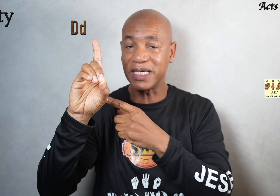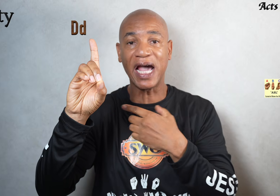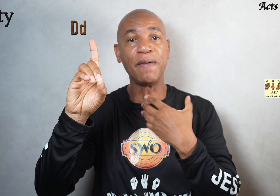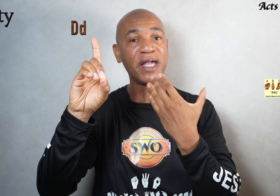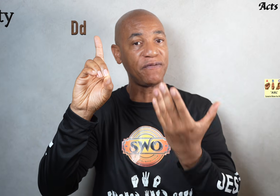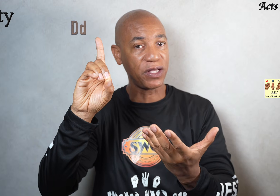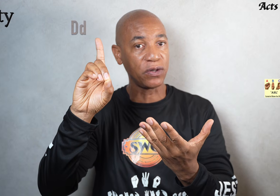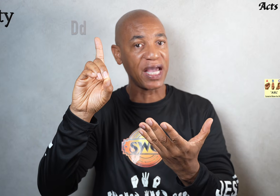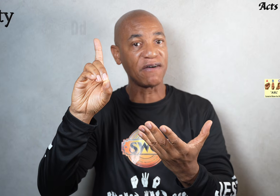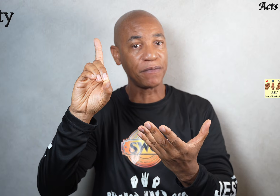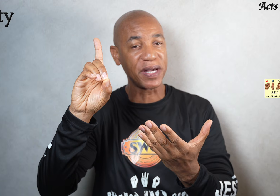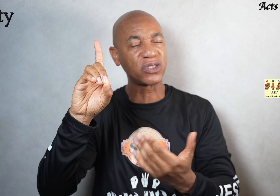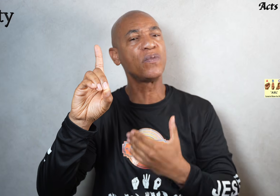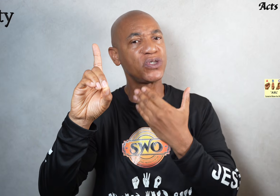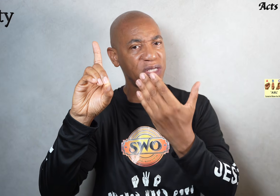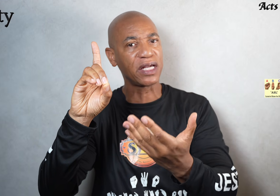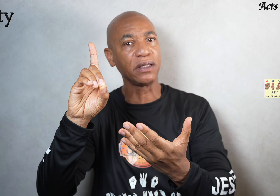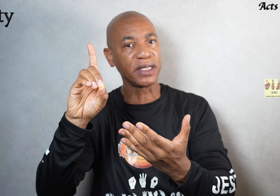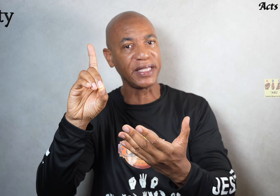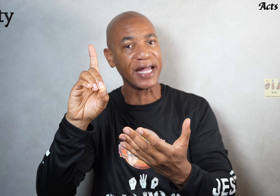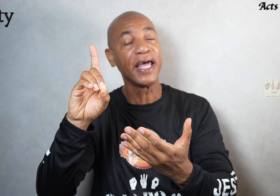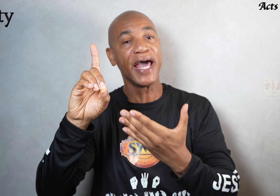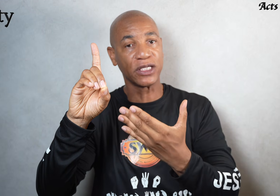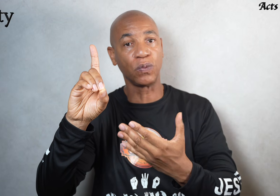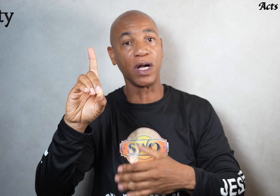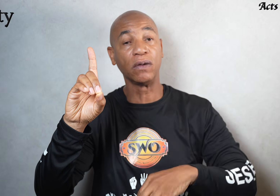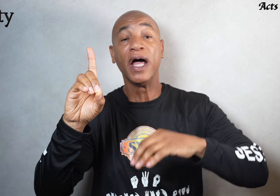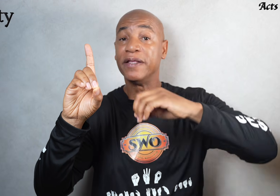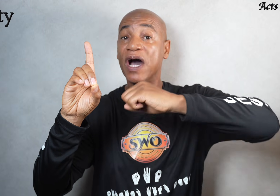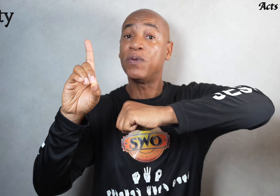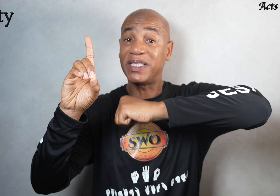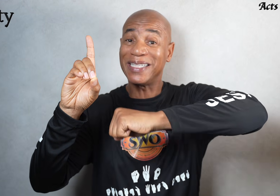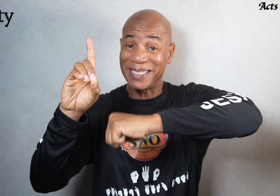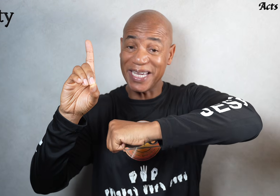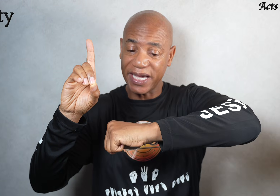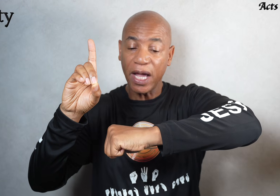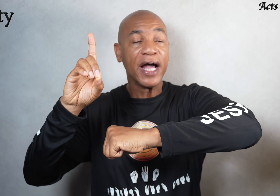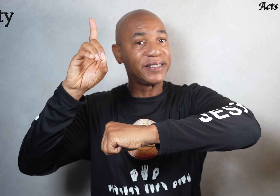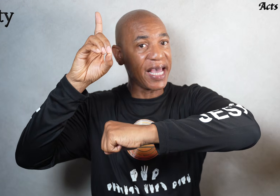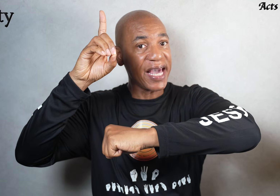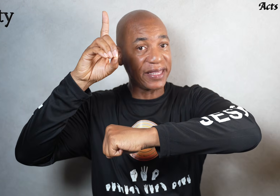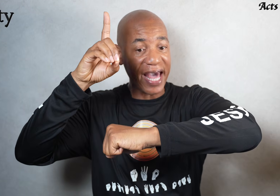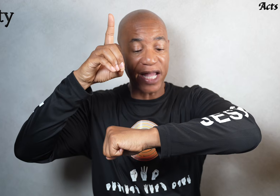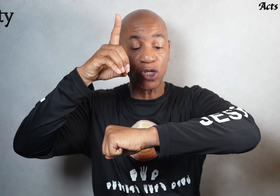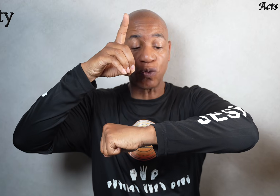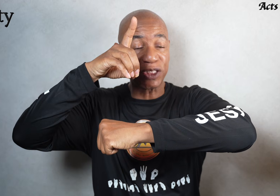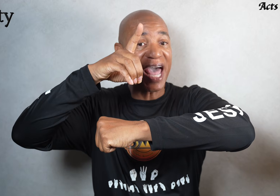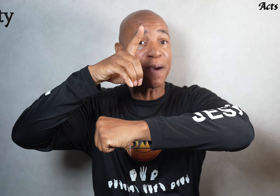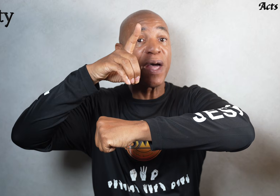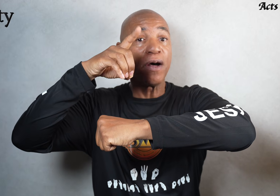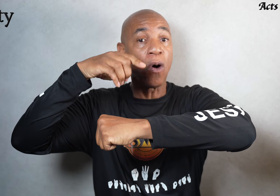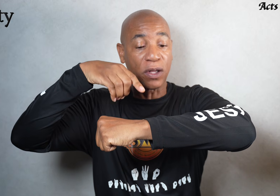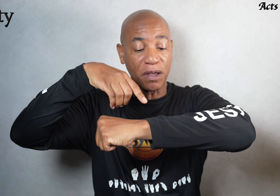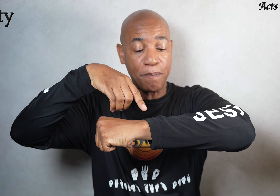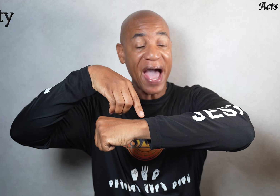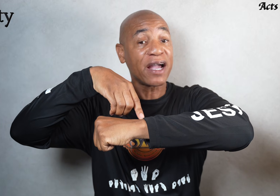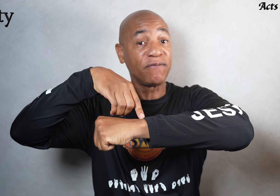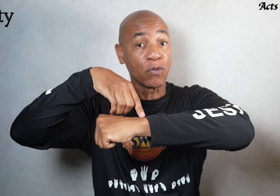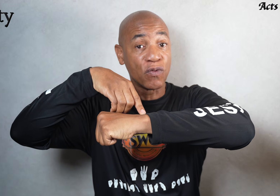I made a video on the alphabet, so I want you to take a look at that as well. Now with the D, take that and you will tap on the back of the wrist